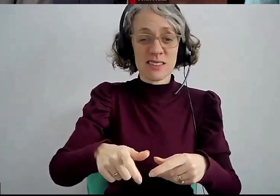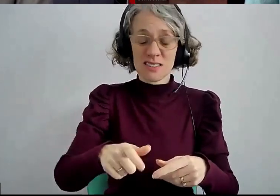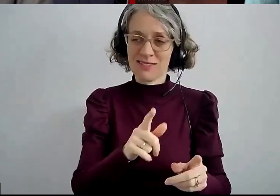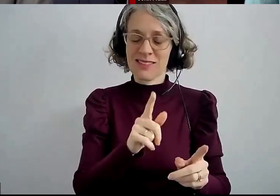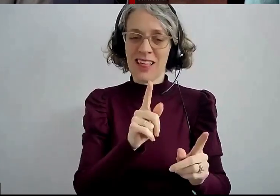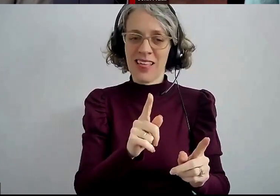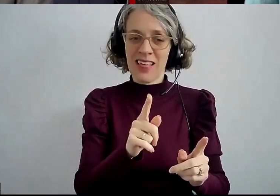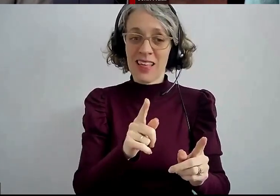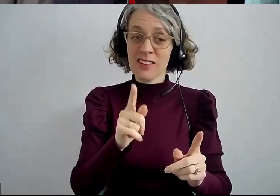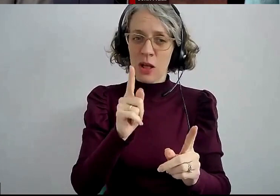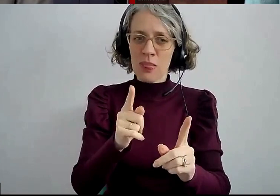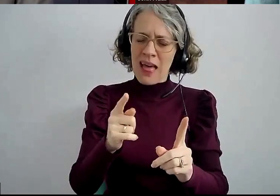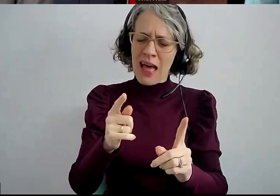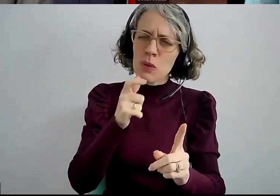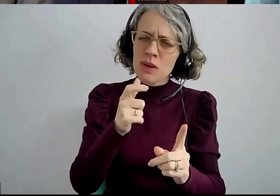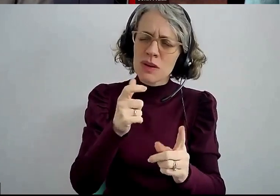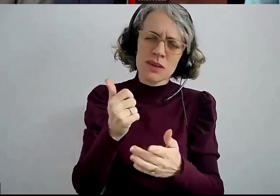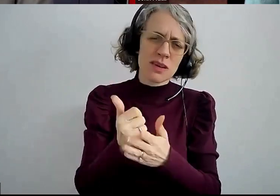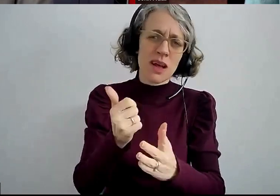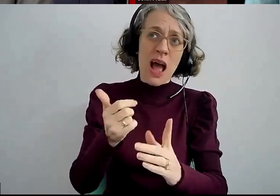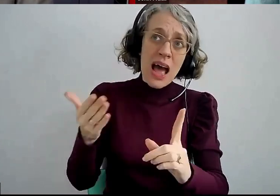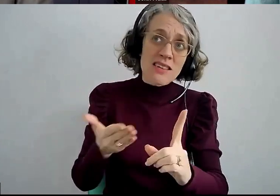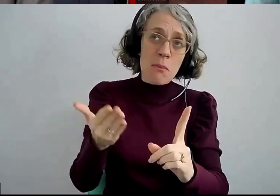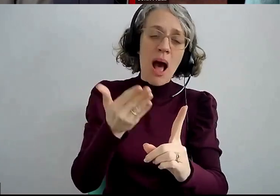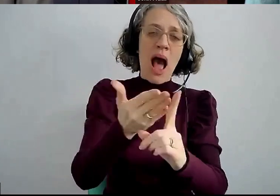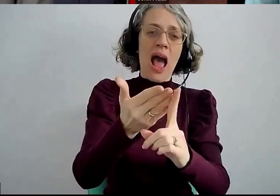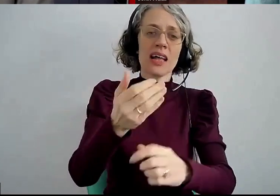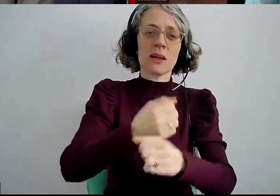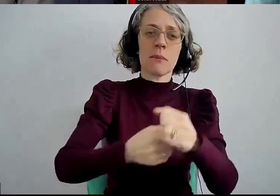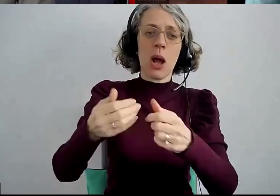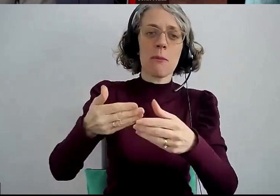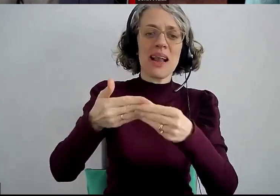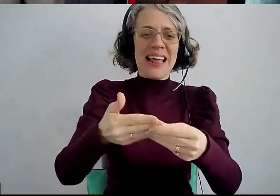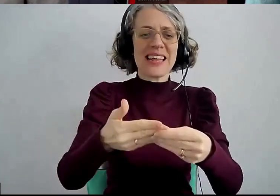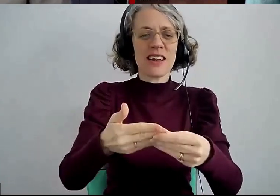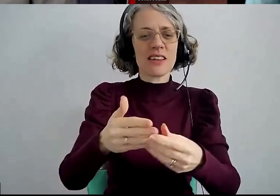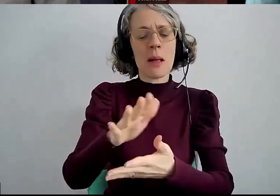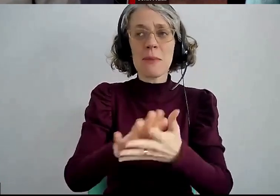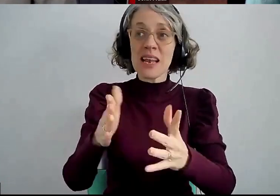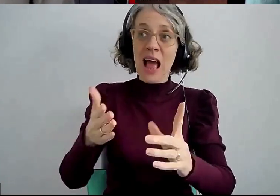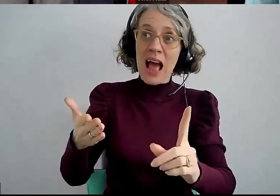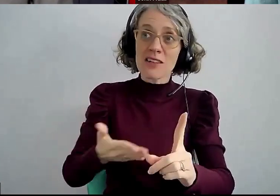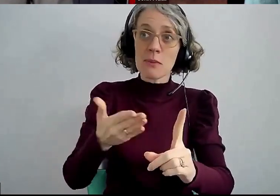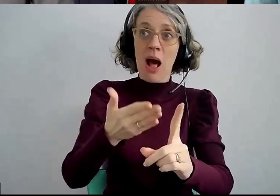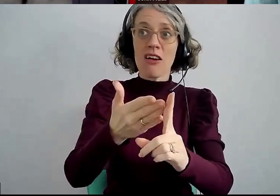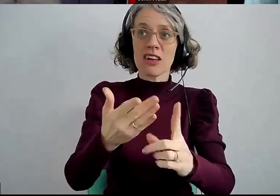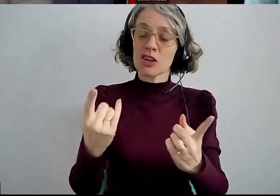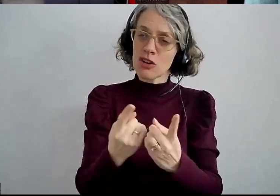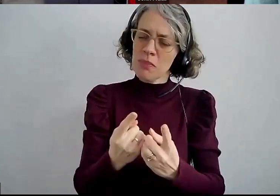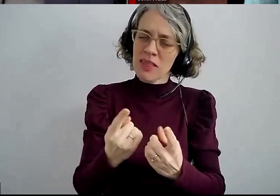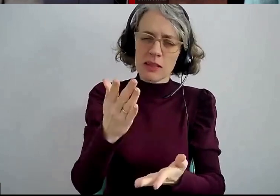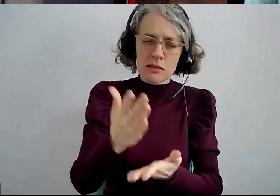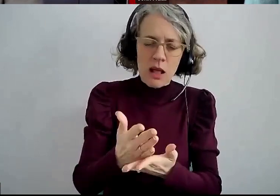to aspire to be leaders, because it's aspiring to be something which is very good.